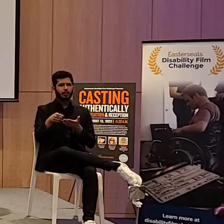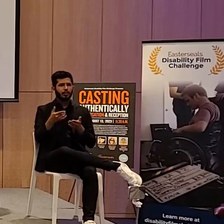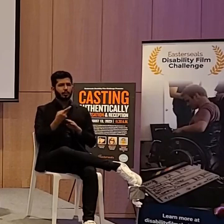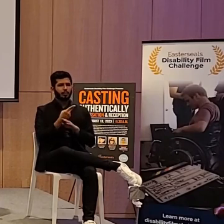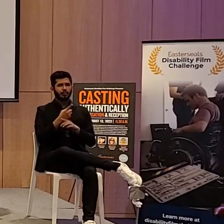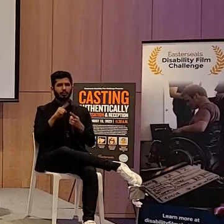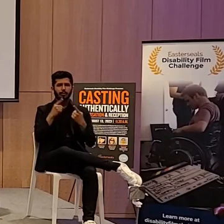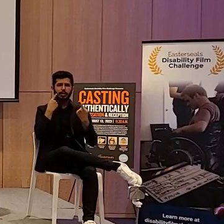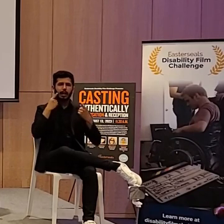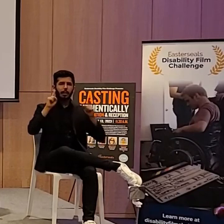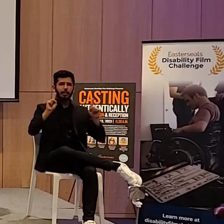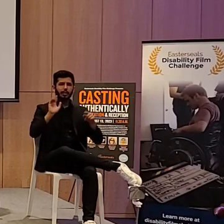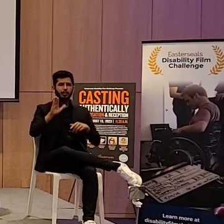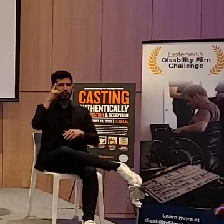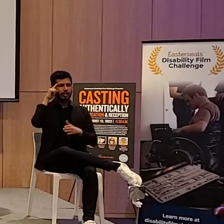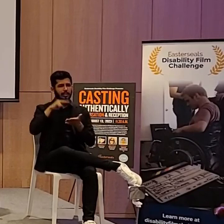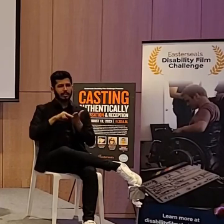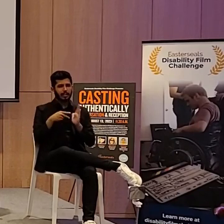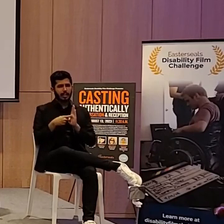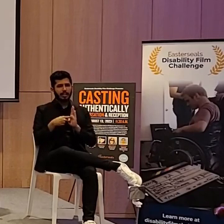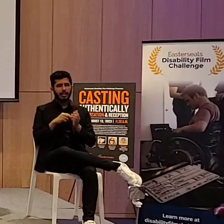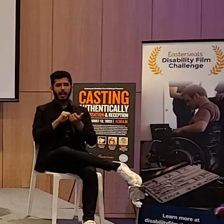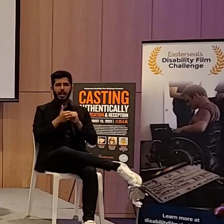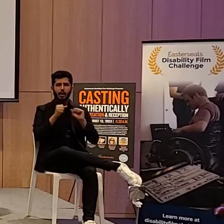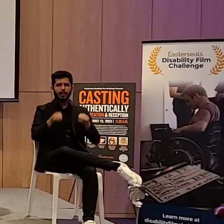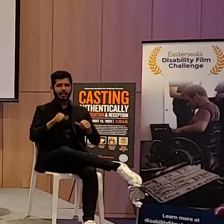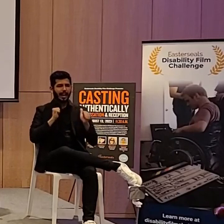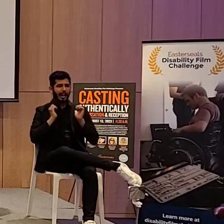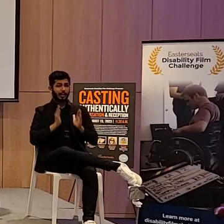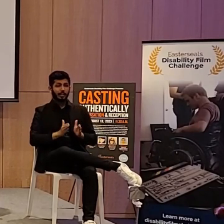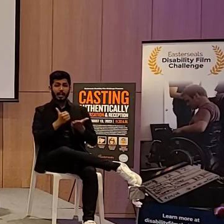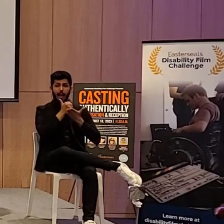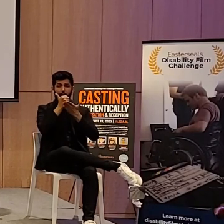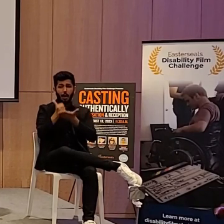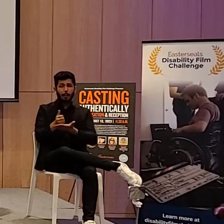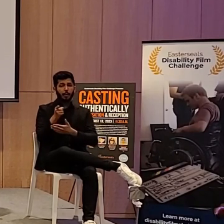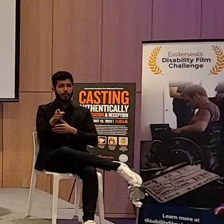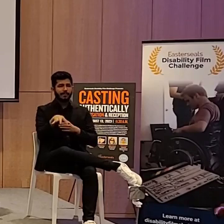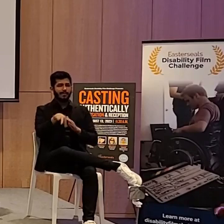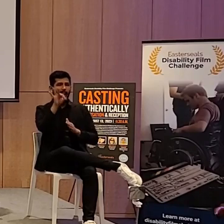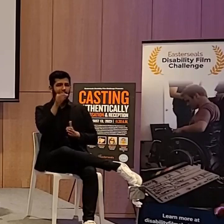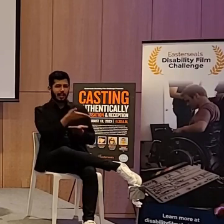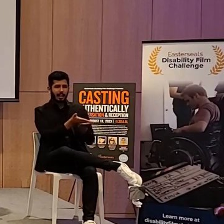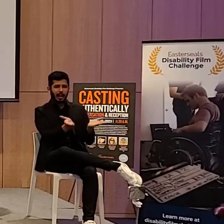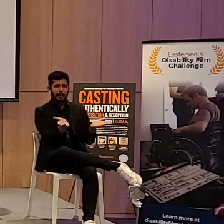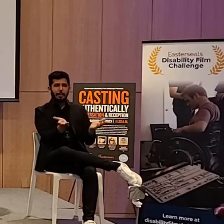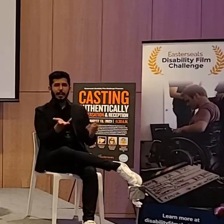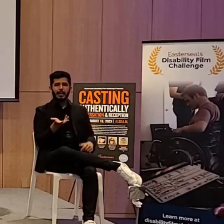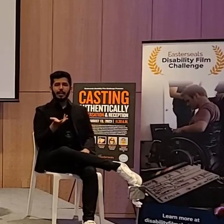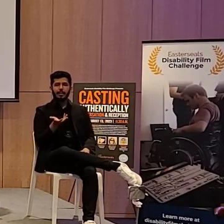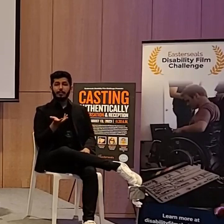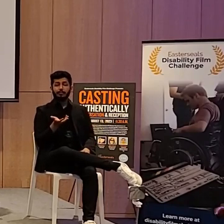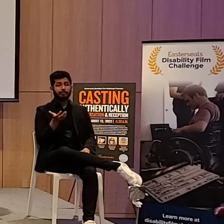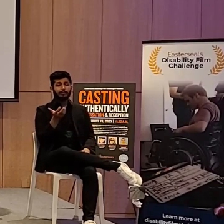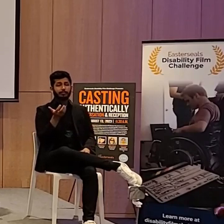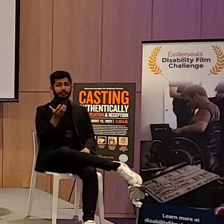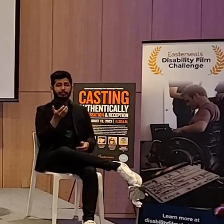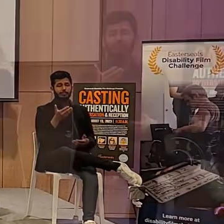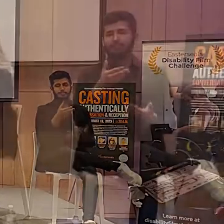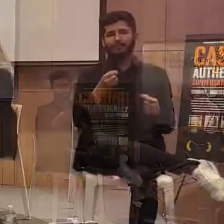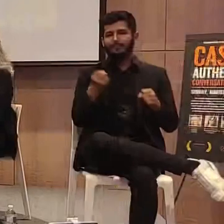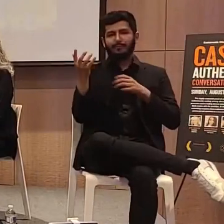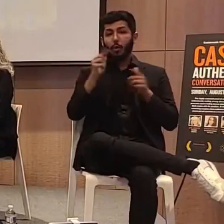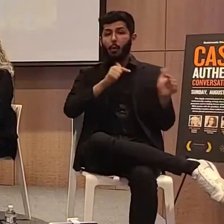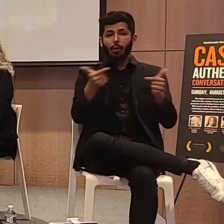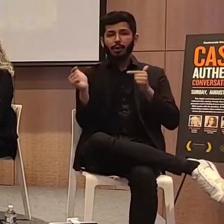it that actors can do to help you find them? And anyone, forget order, we're towards the